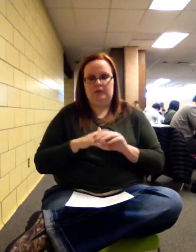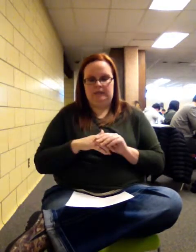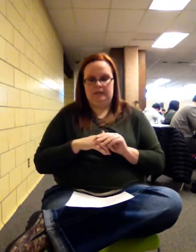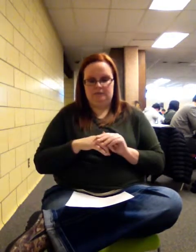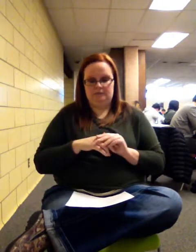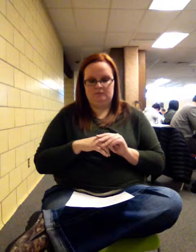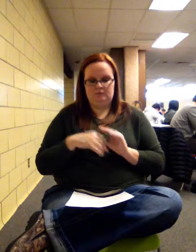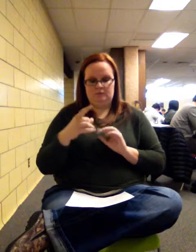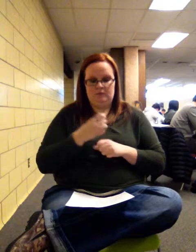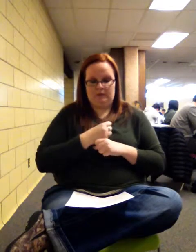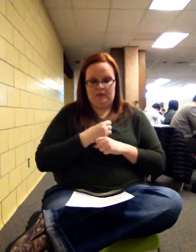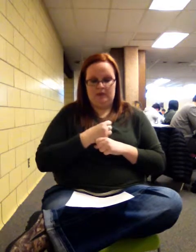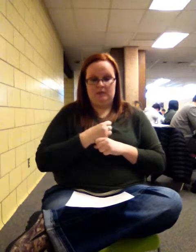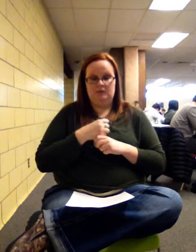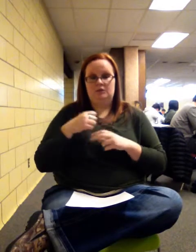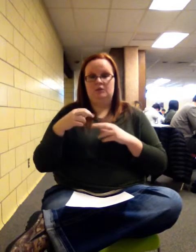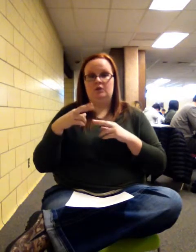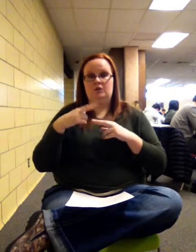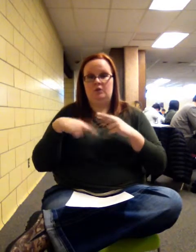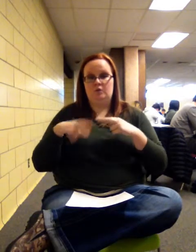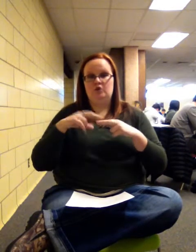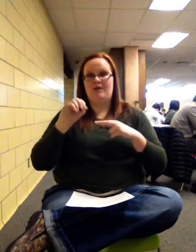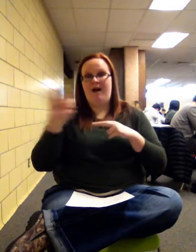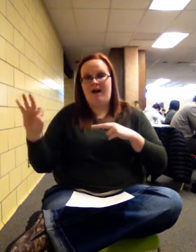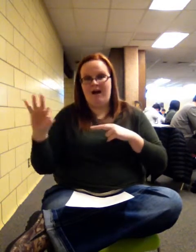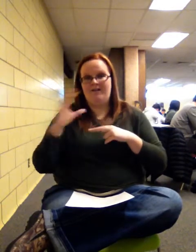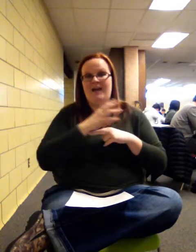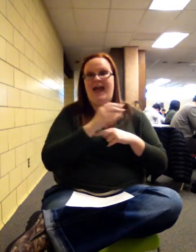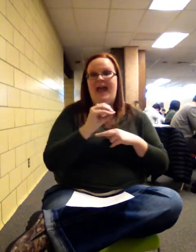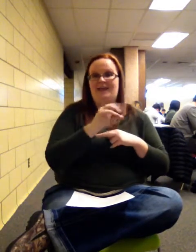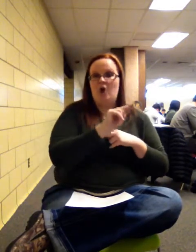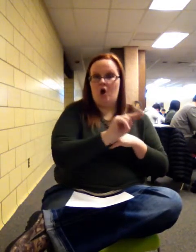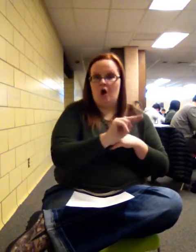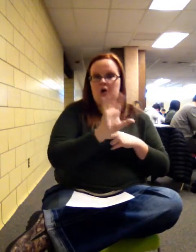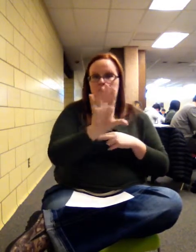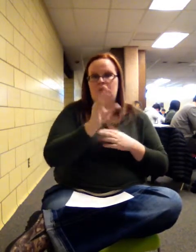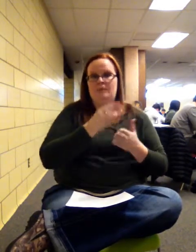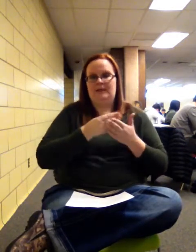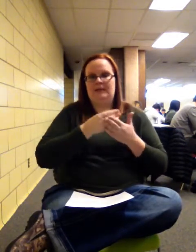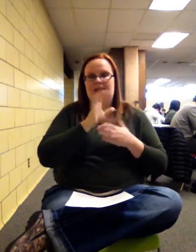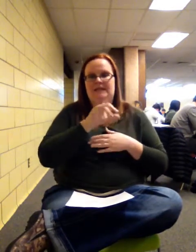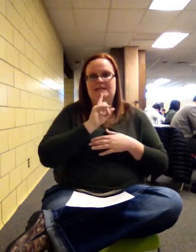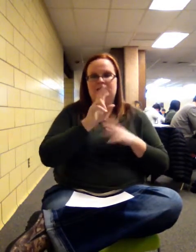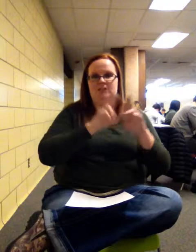you're going to get the return of and on your money, so that would be your R star and your inflation premium.